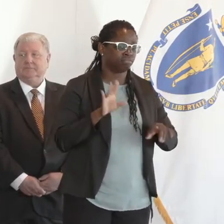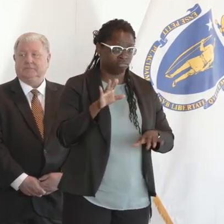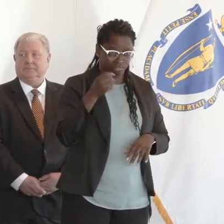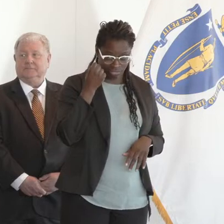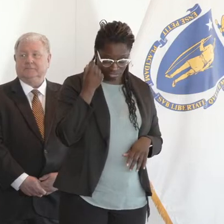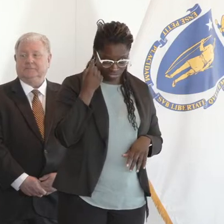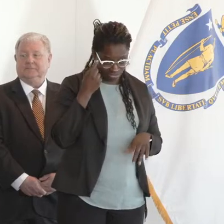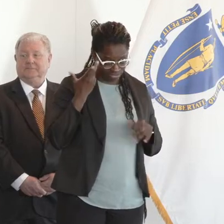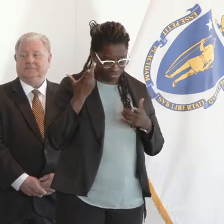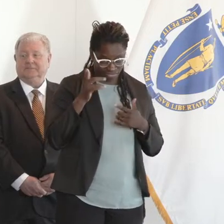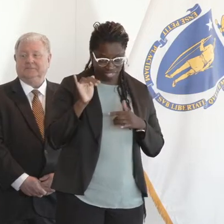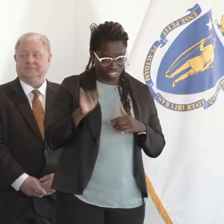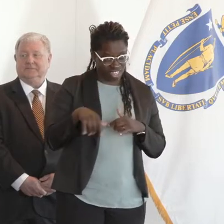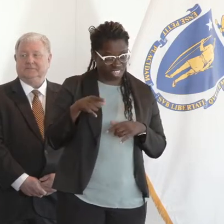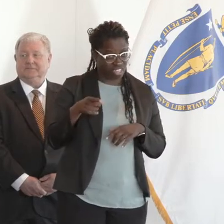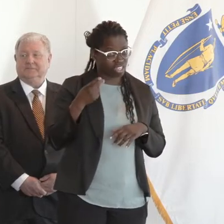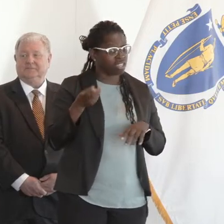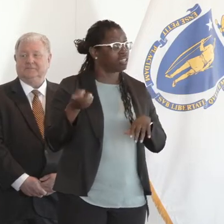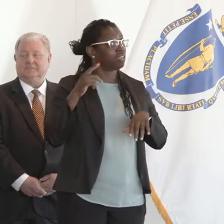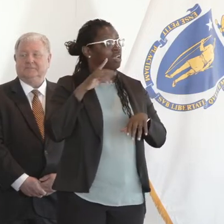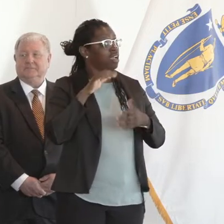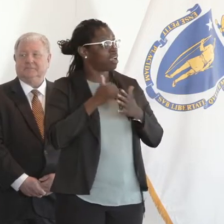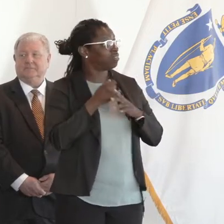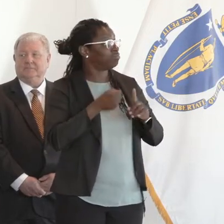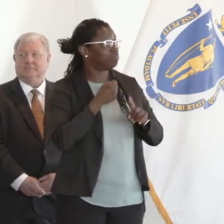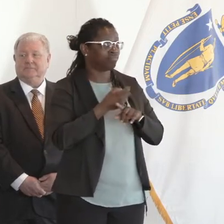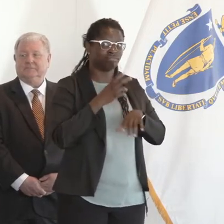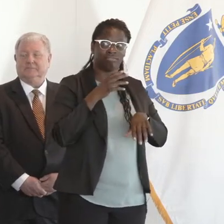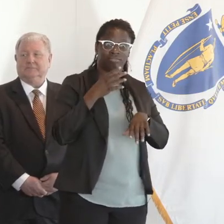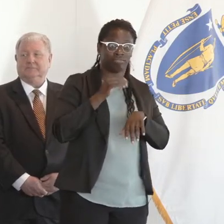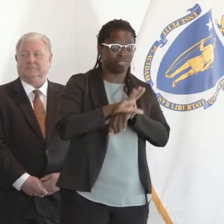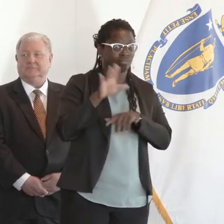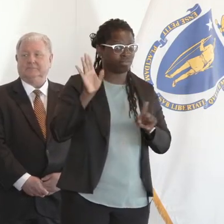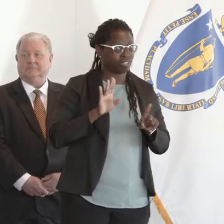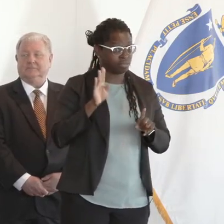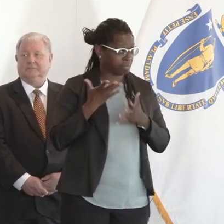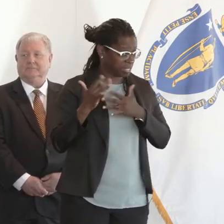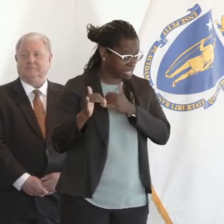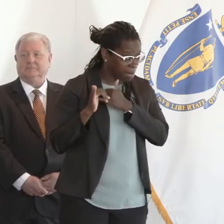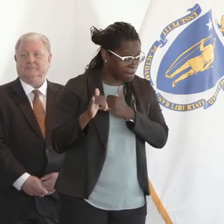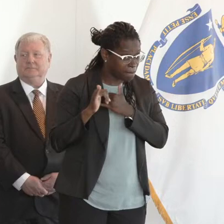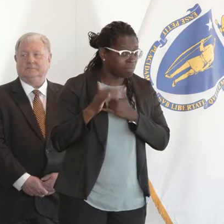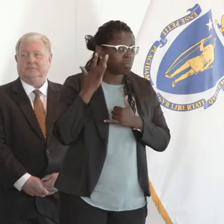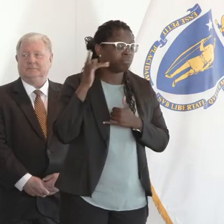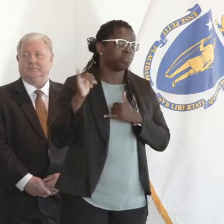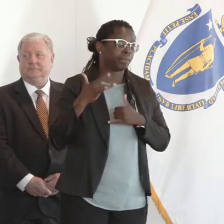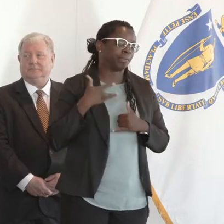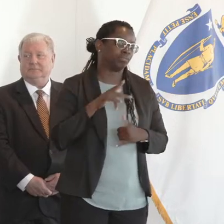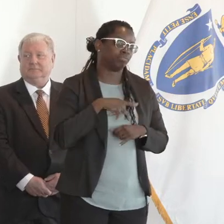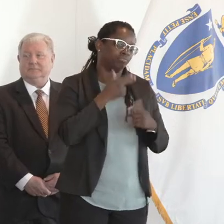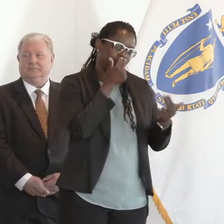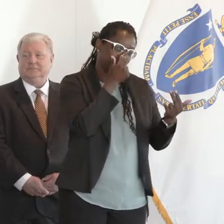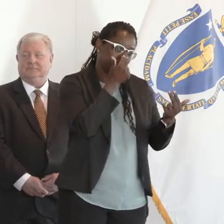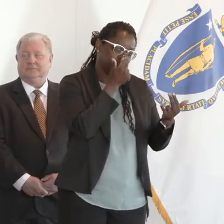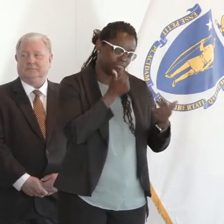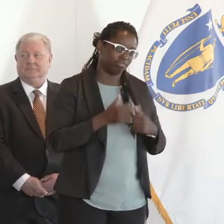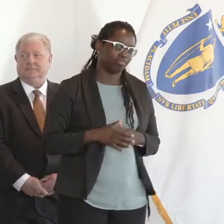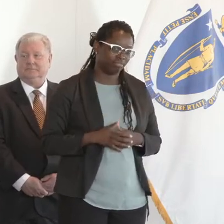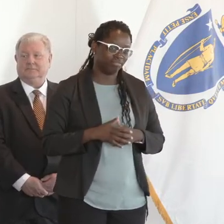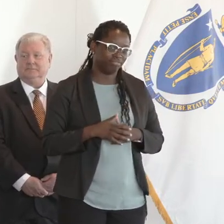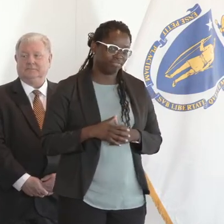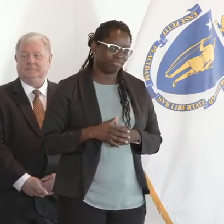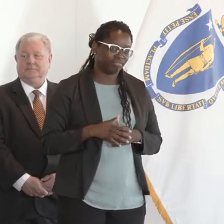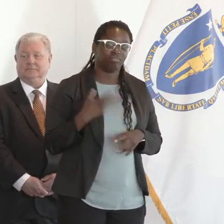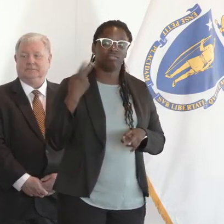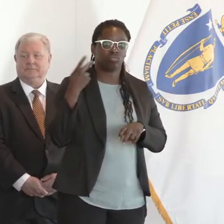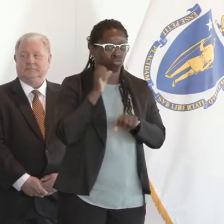the Irish influence in how we share a common sense of humor and a work ethic that is only known to those from the